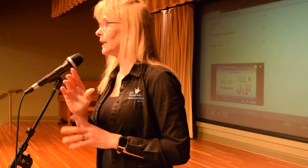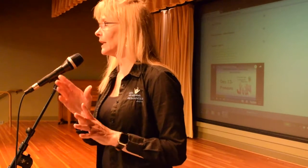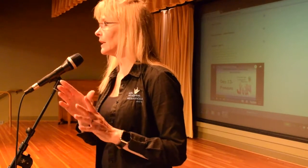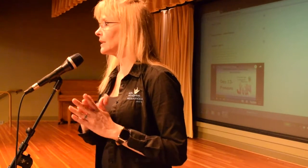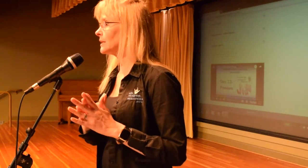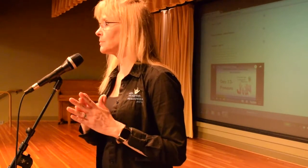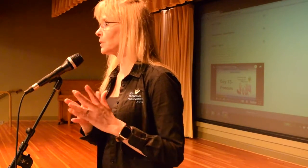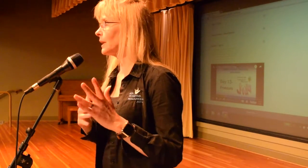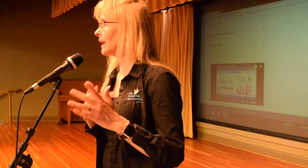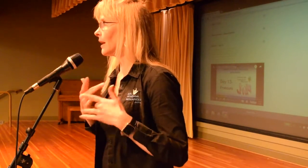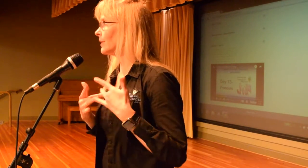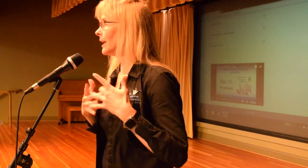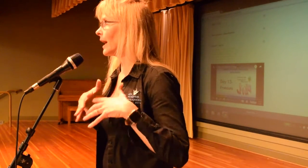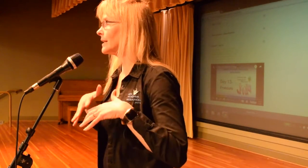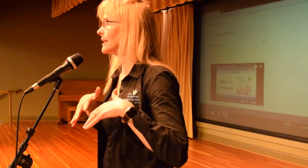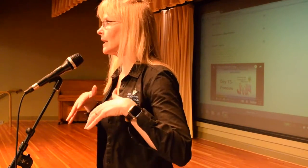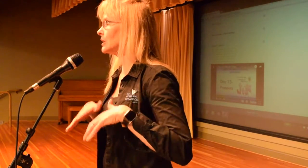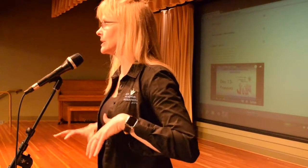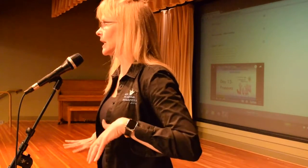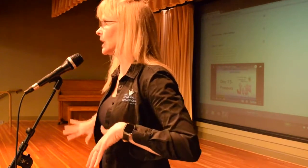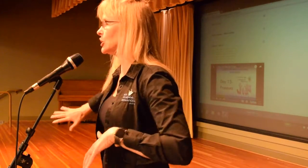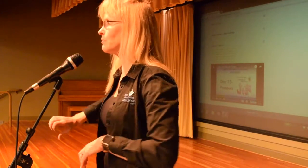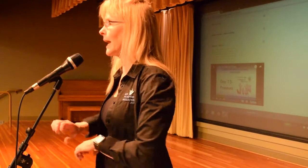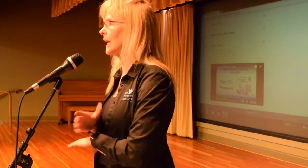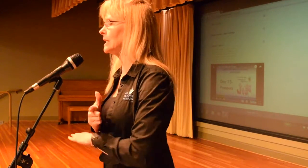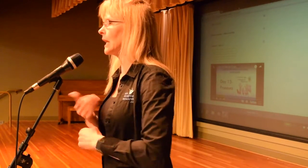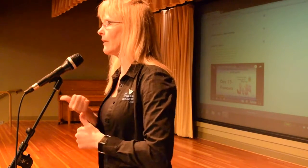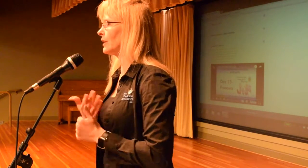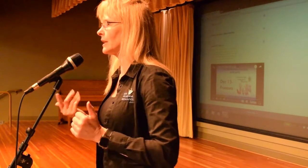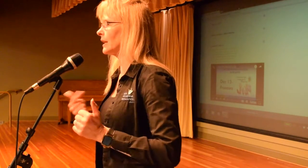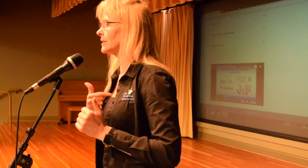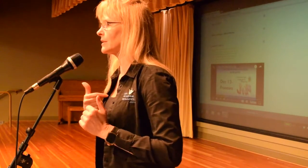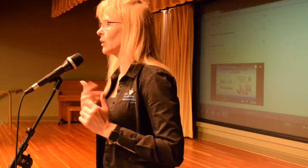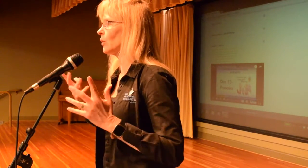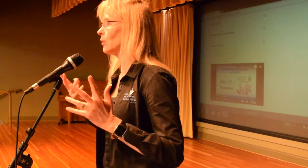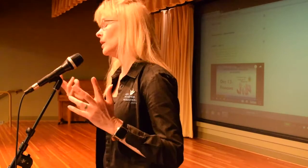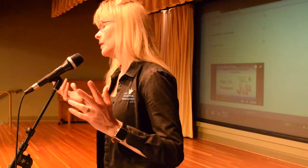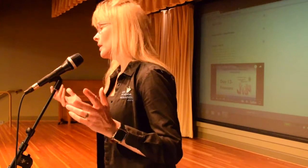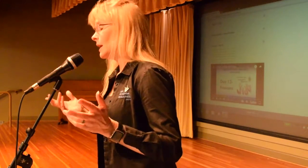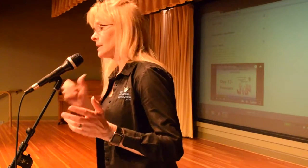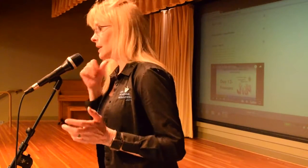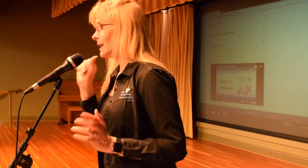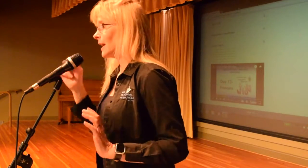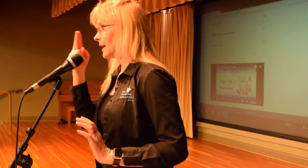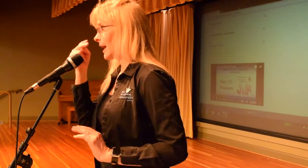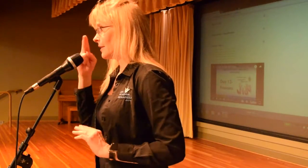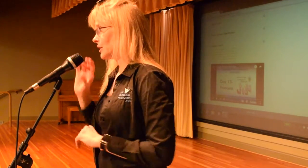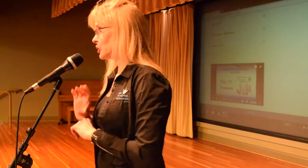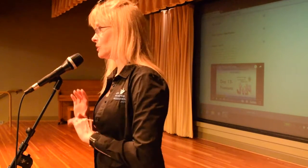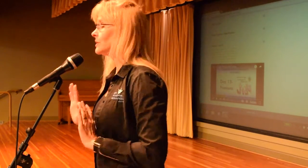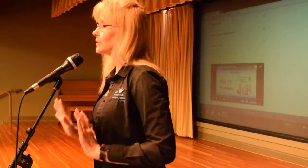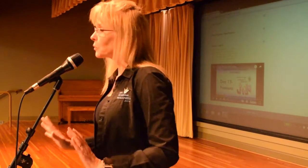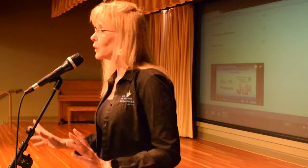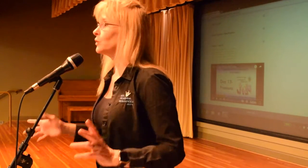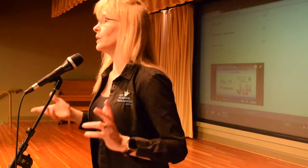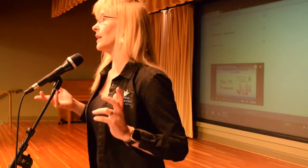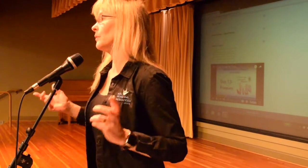Oakley is pretty lively, has a stage band and everything. It's not like a Catholic church. We do get up, we